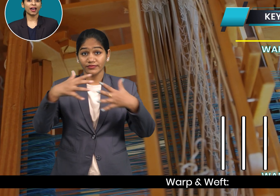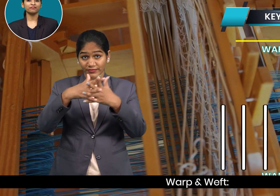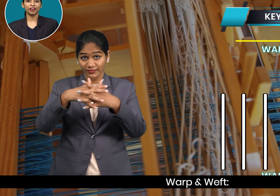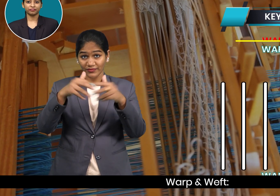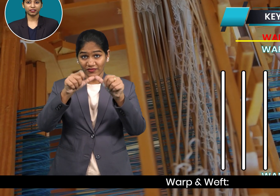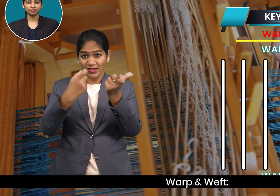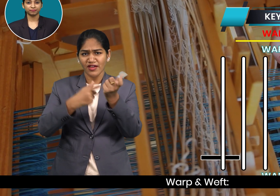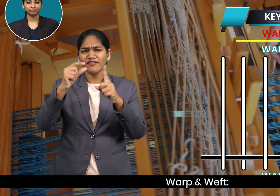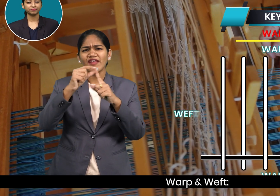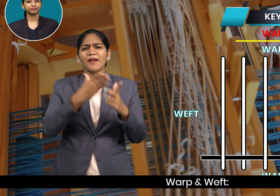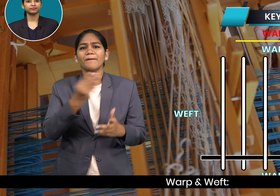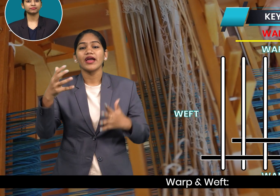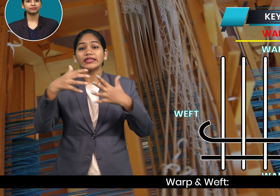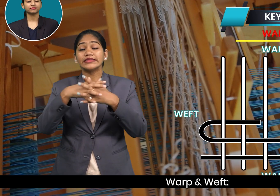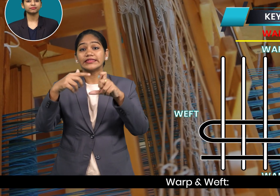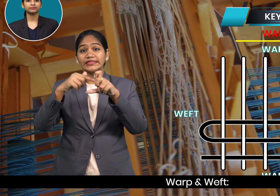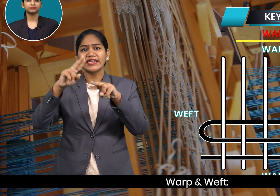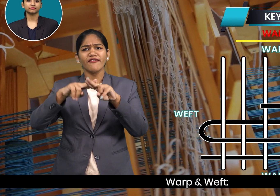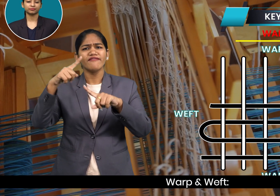Wap and weft.